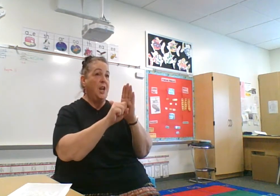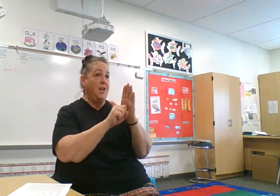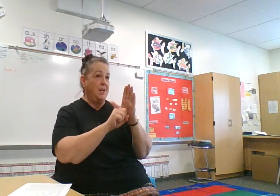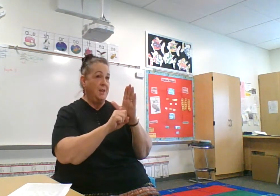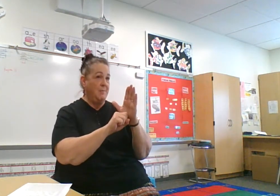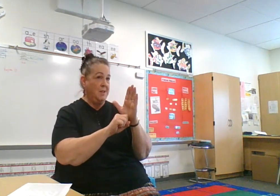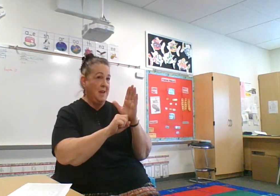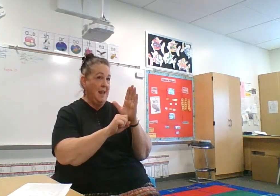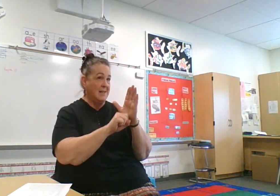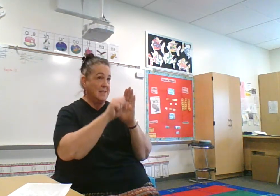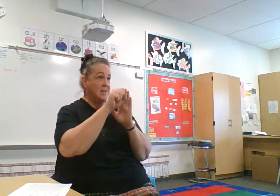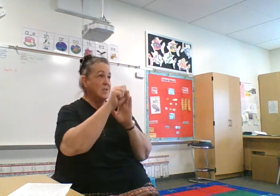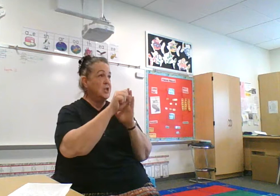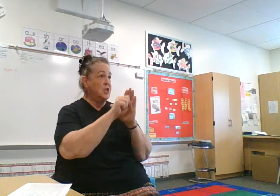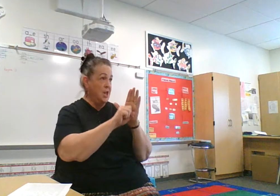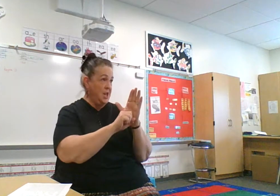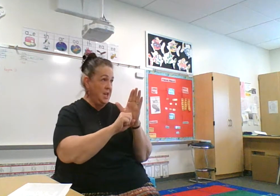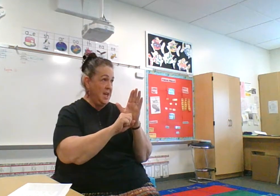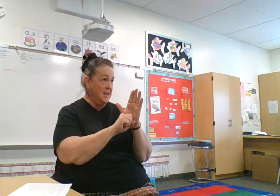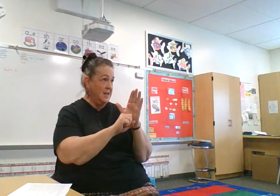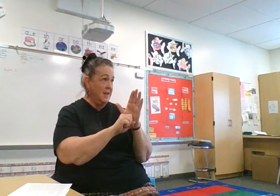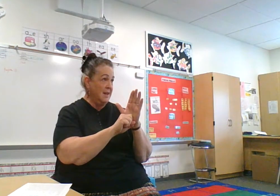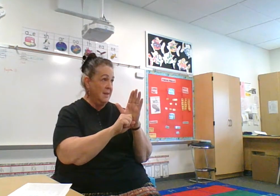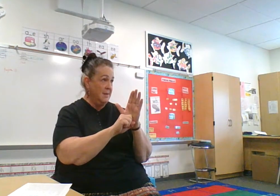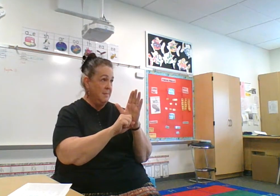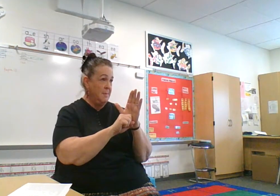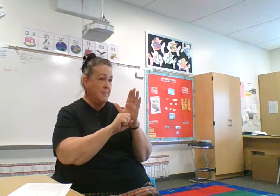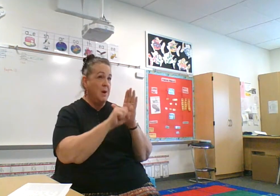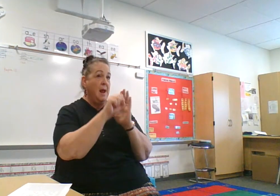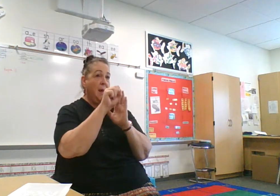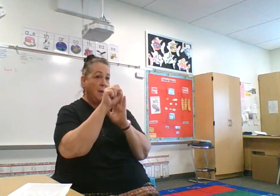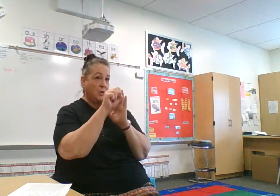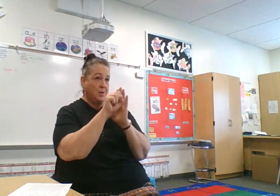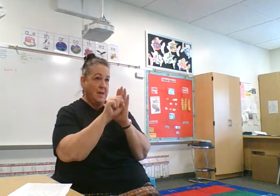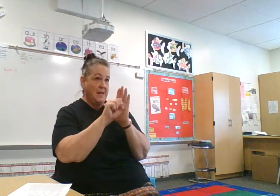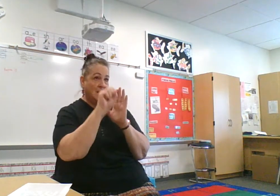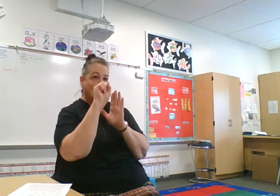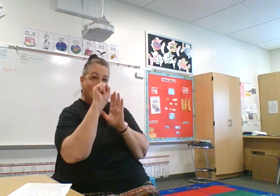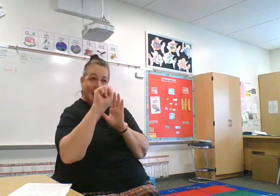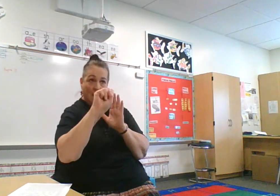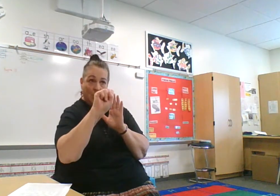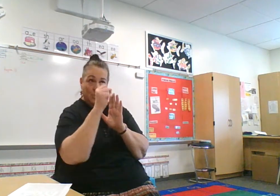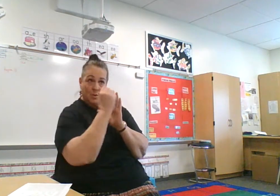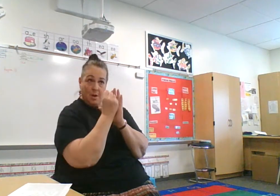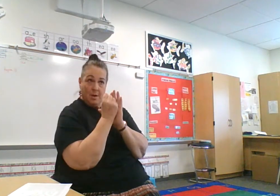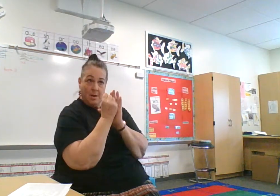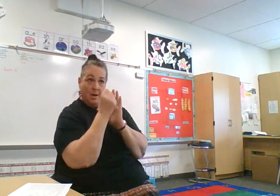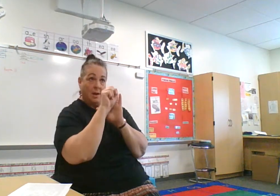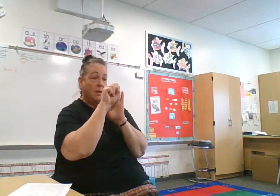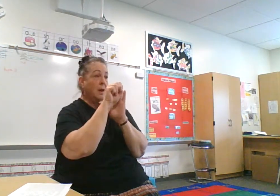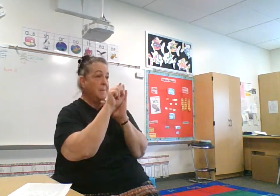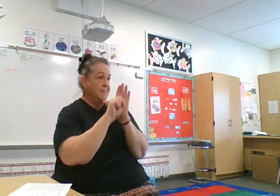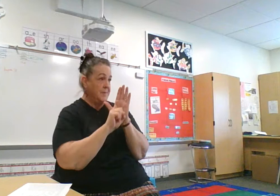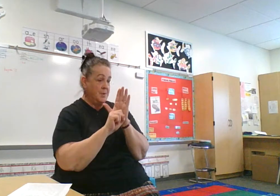division, where the S is the shun ending, remember? And make sure the S is out, not in. Yeah,